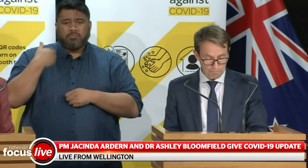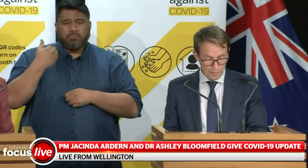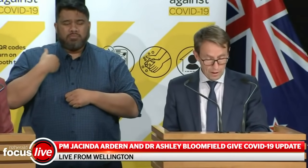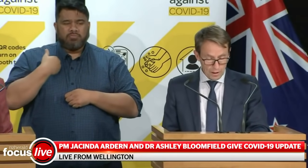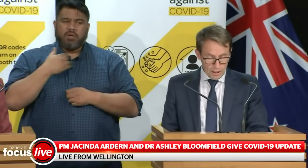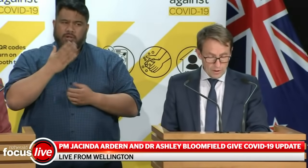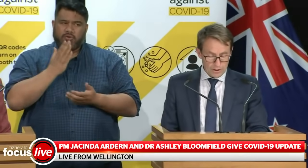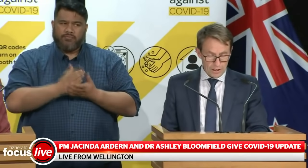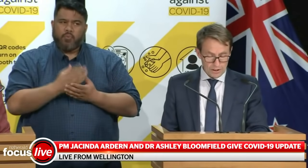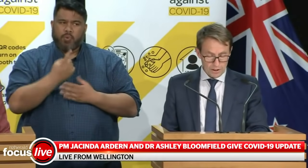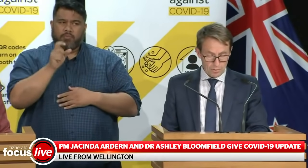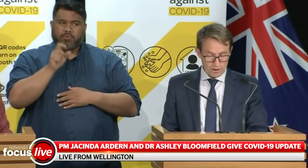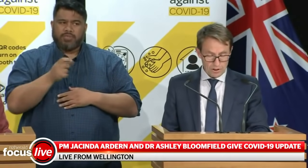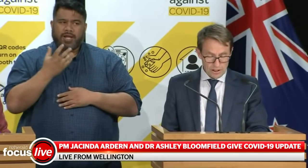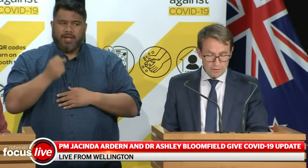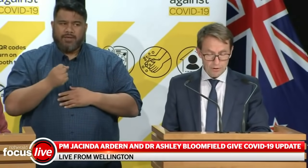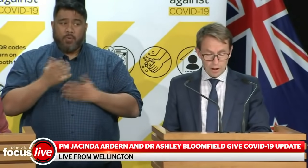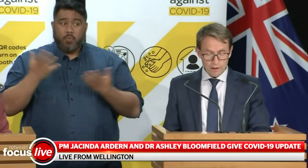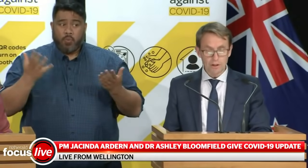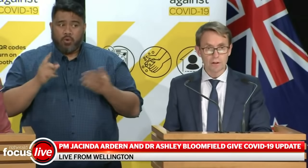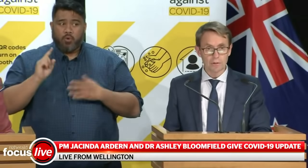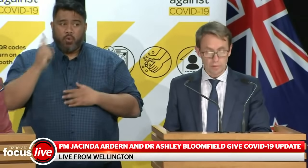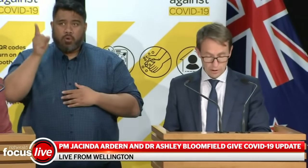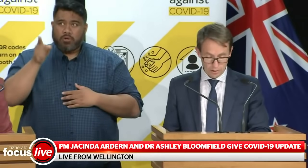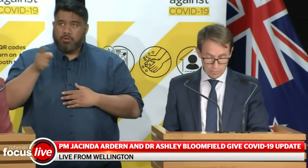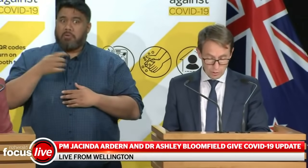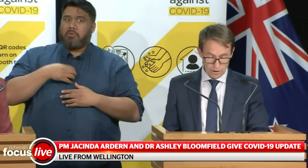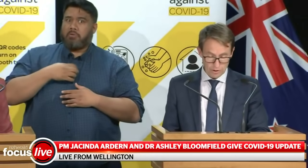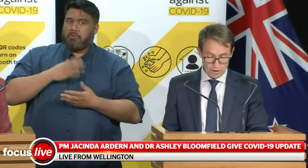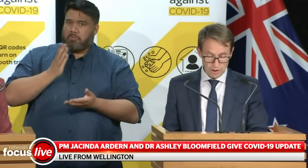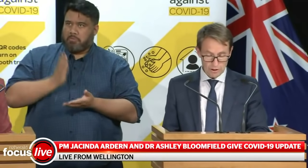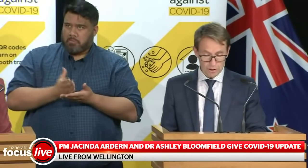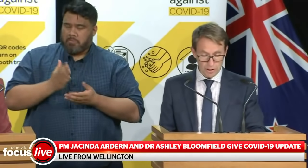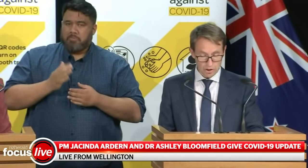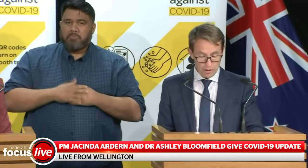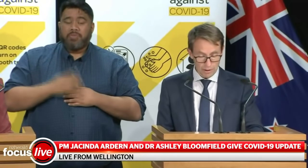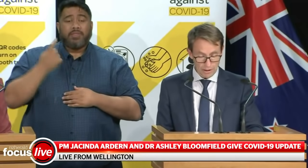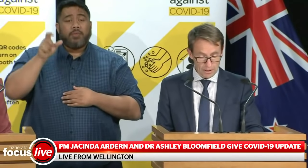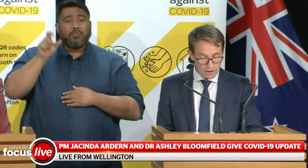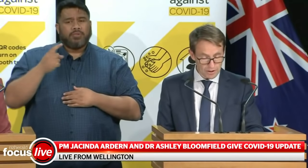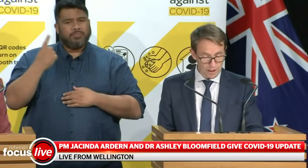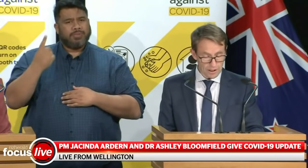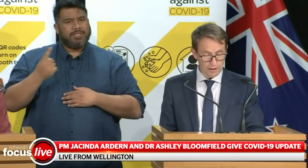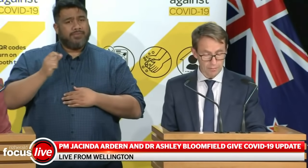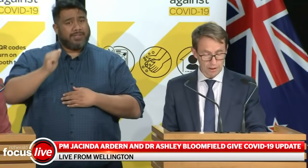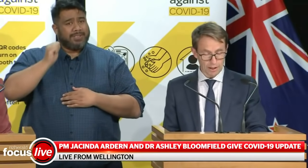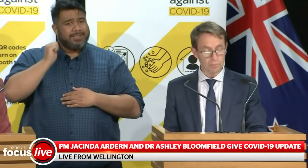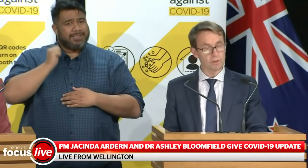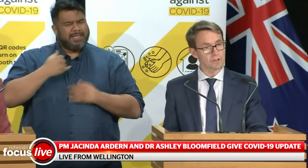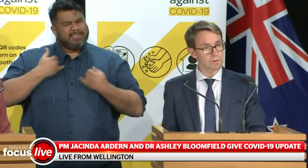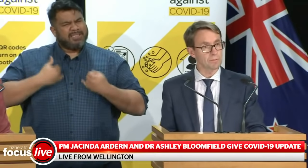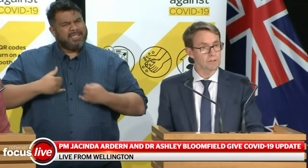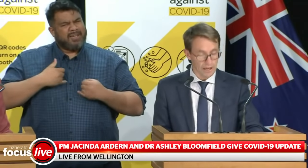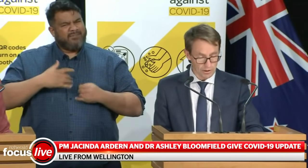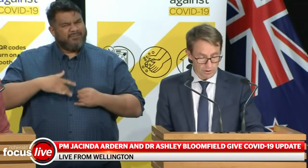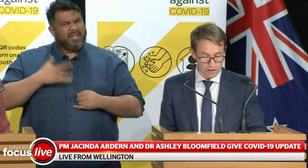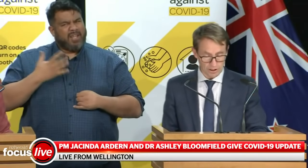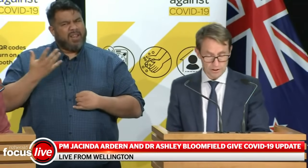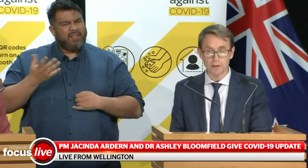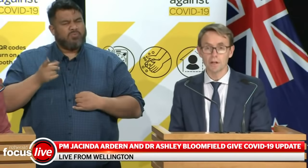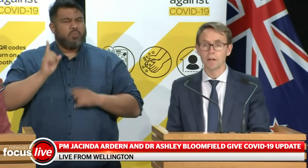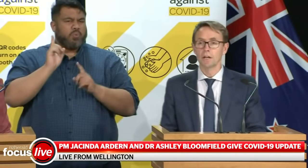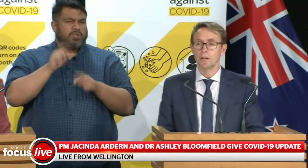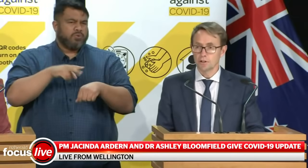Auckland. This case was identified when the person presented to their GP yesterday, Monday, with symptoms and